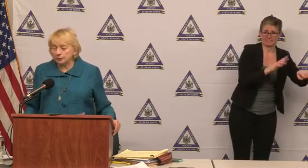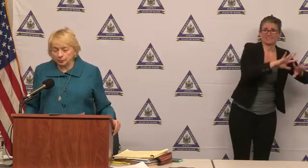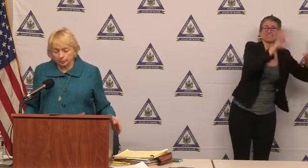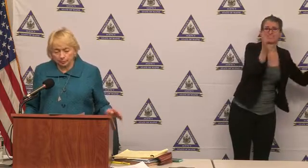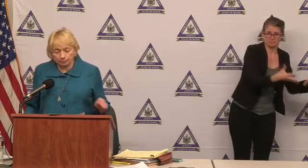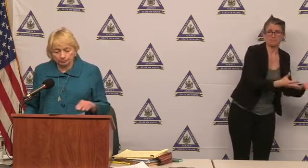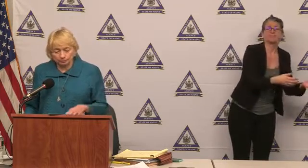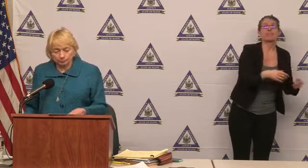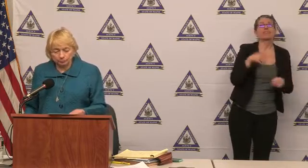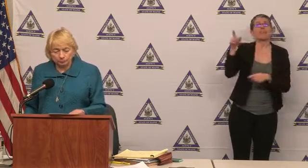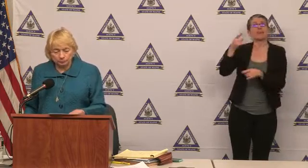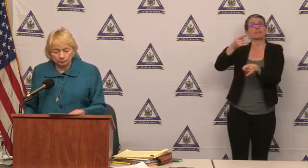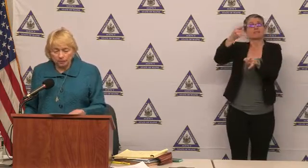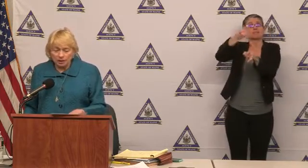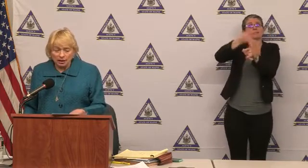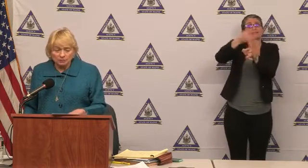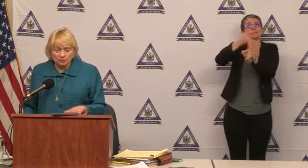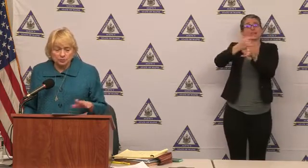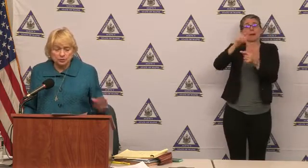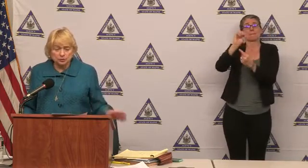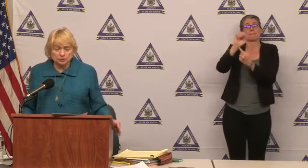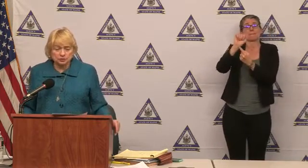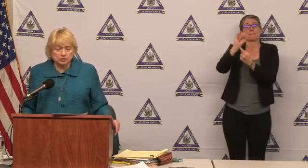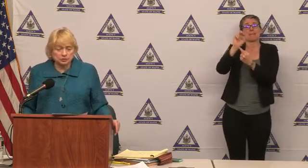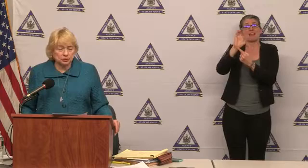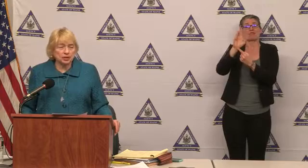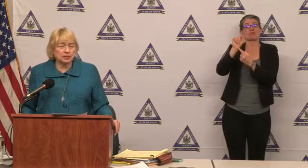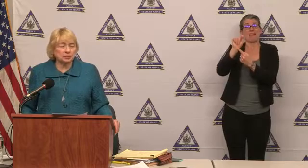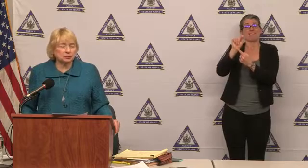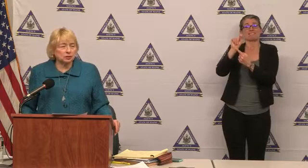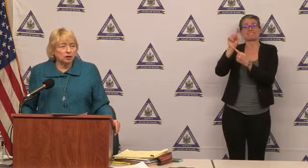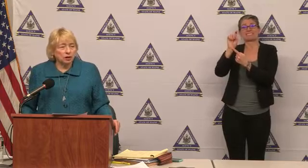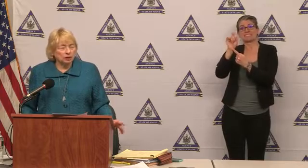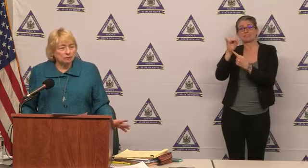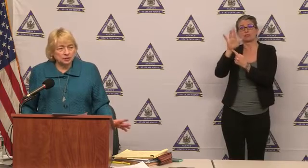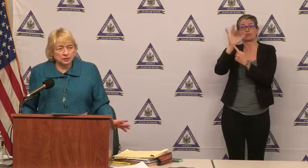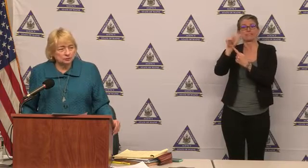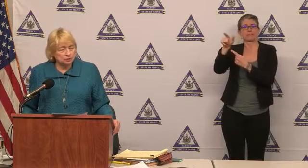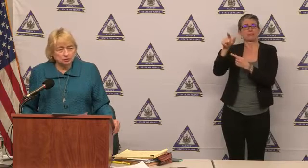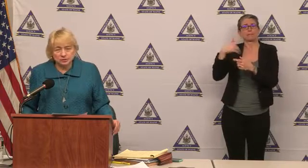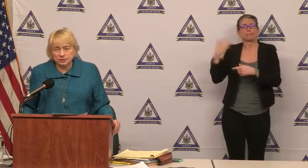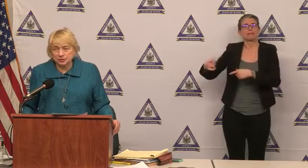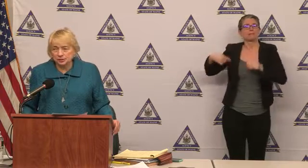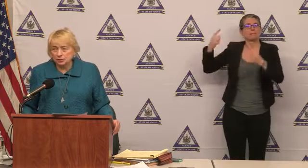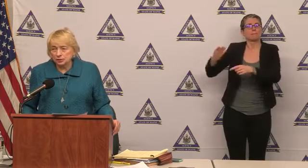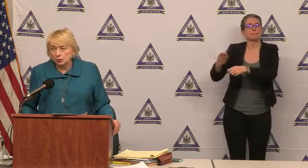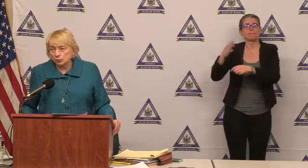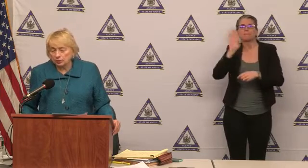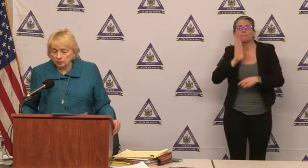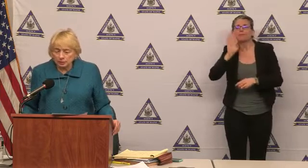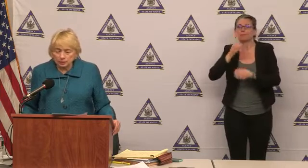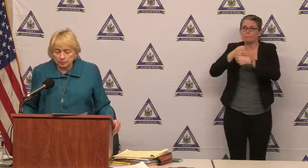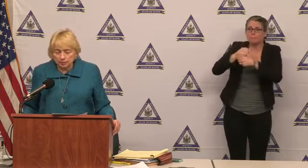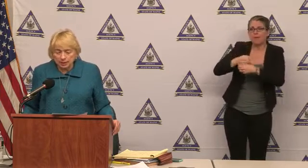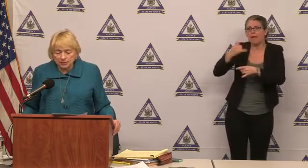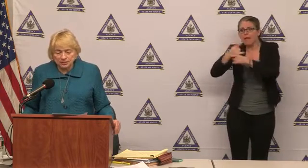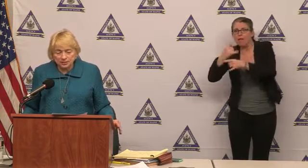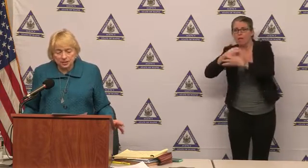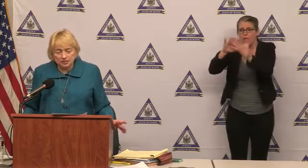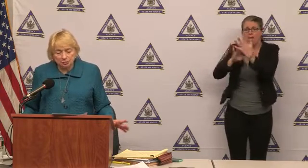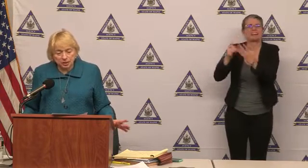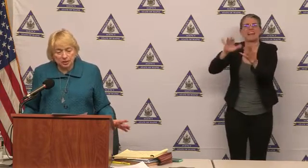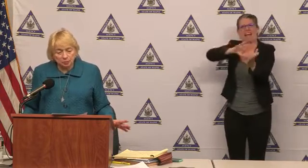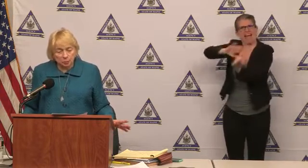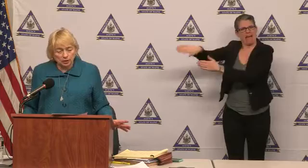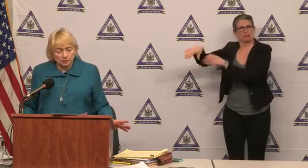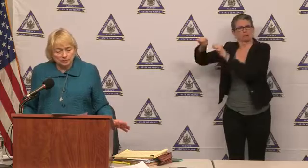of Maine people. And for those who are interested in donating or offering services or supplies, the state